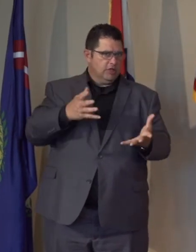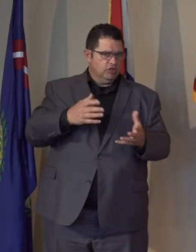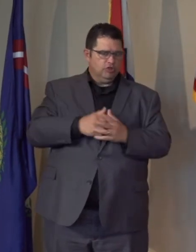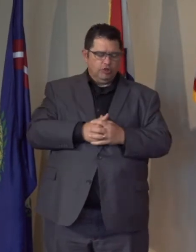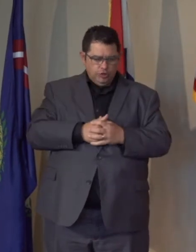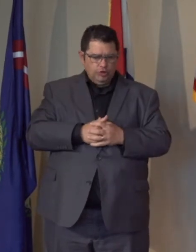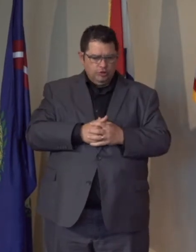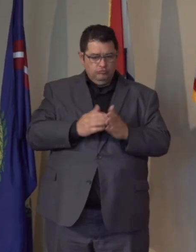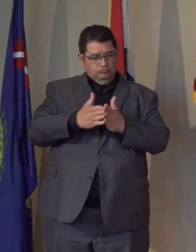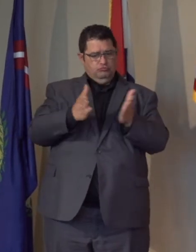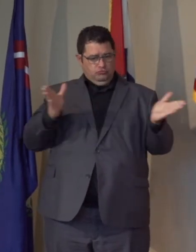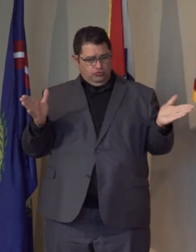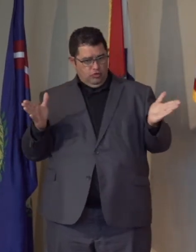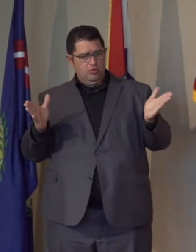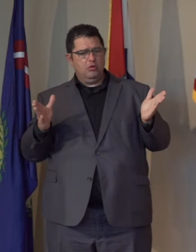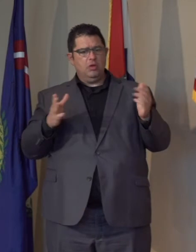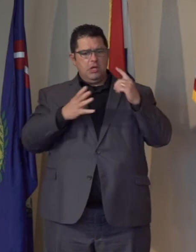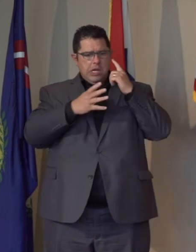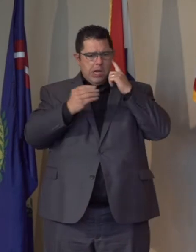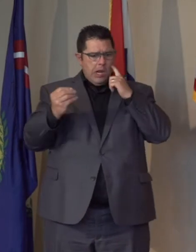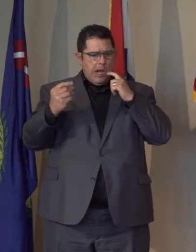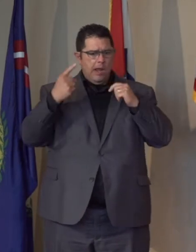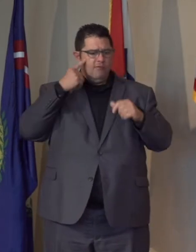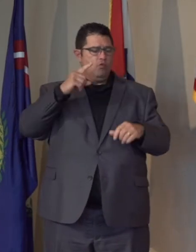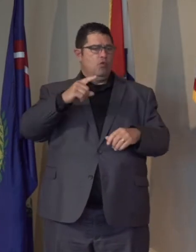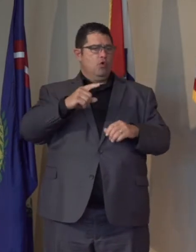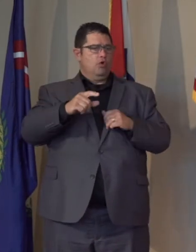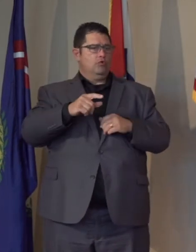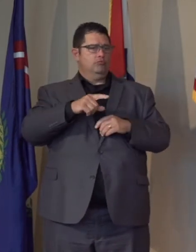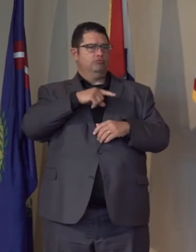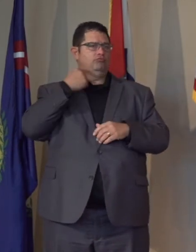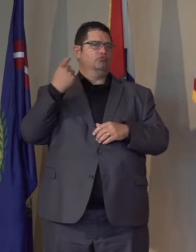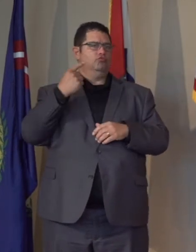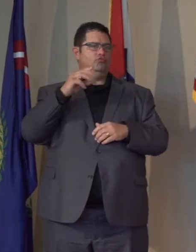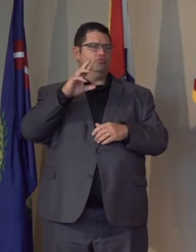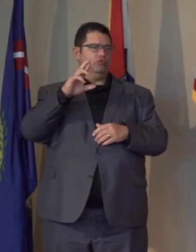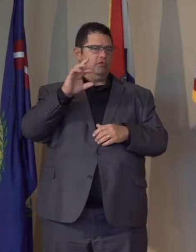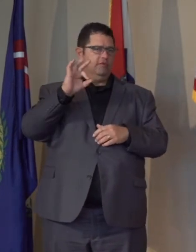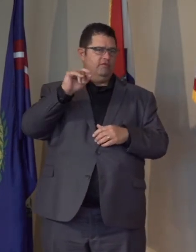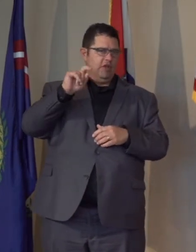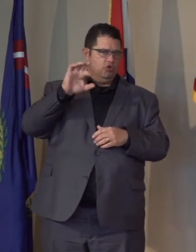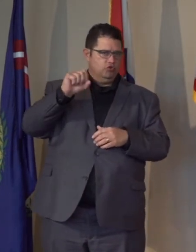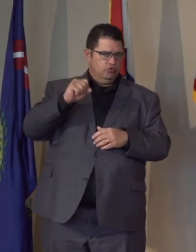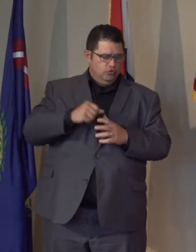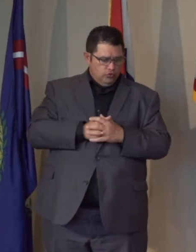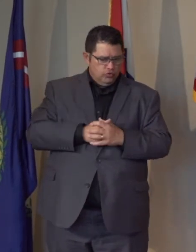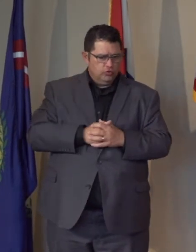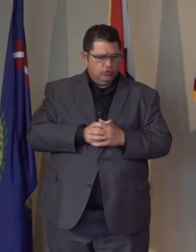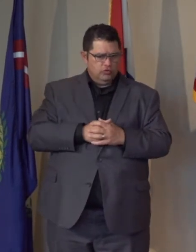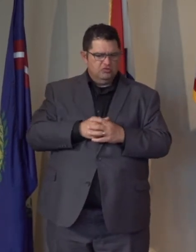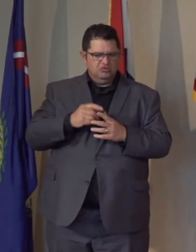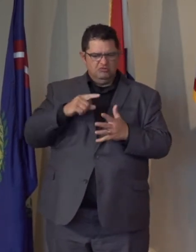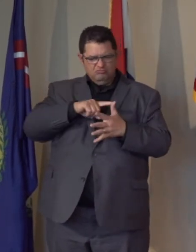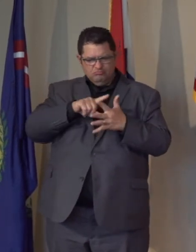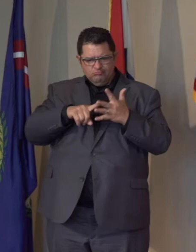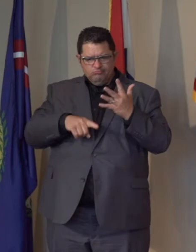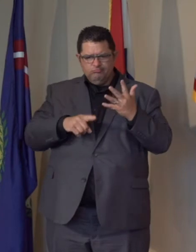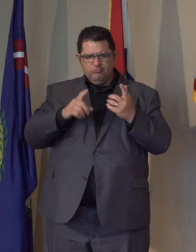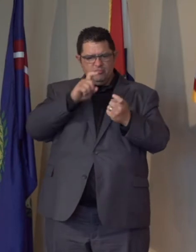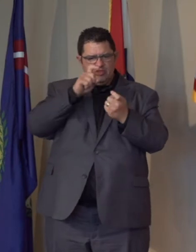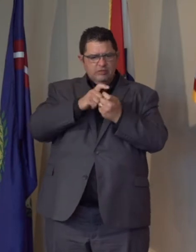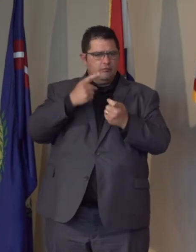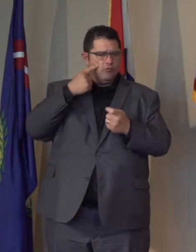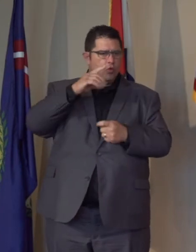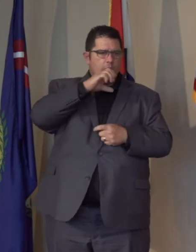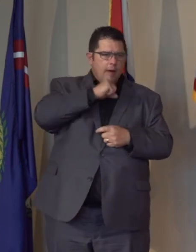but for risk factors. It will give us demographic information specific to race and